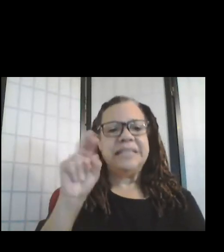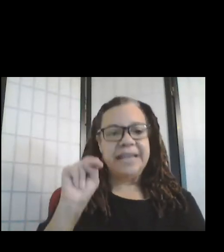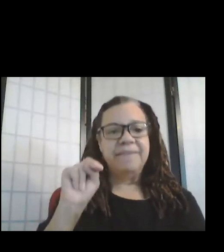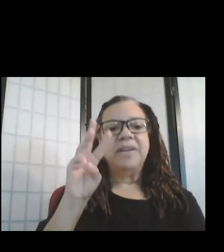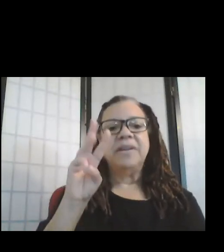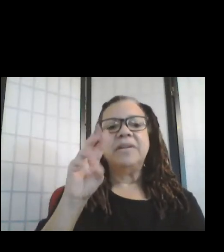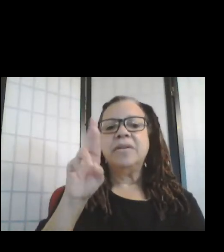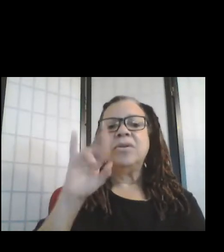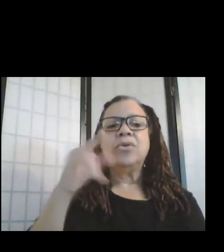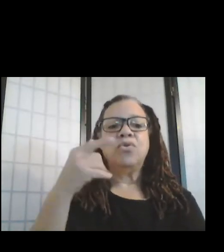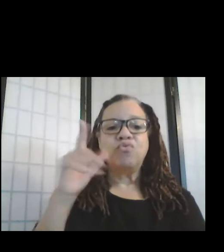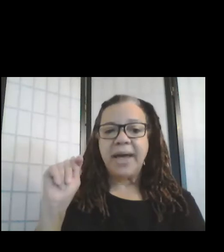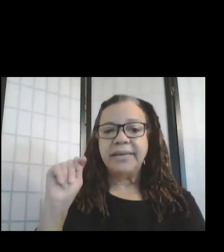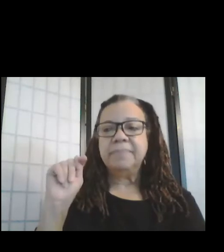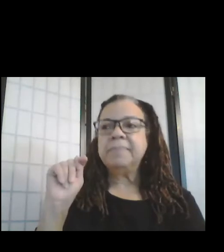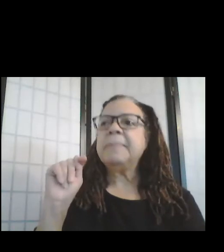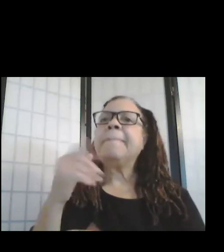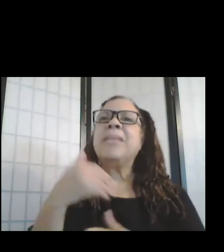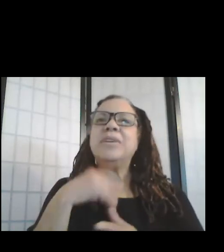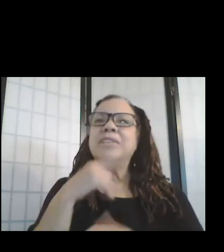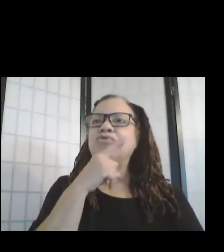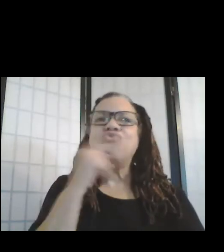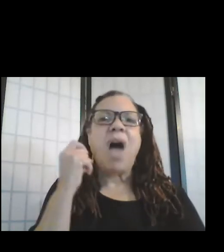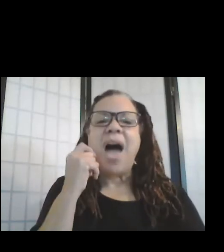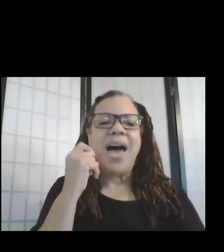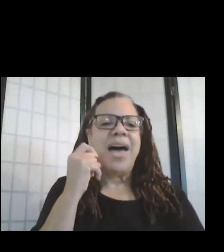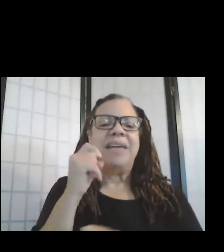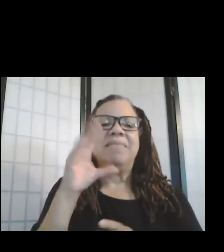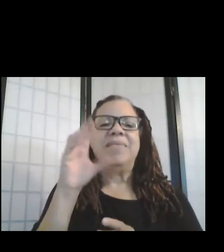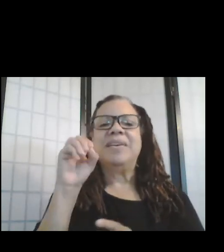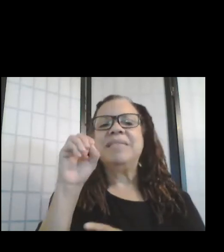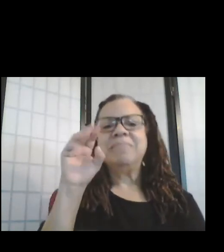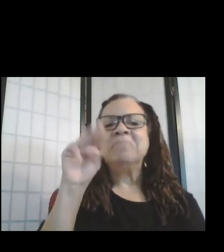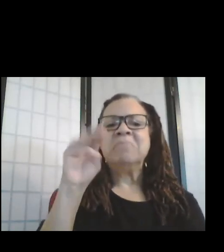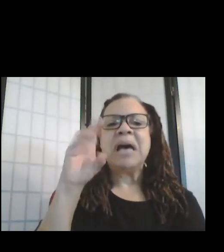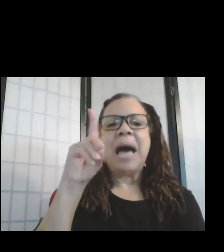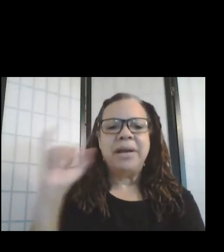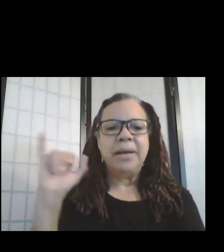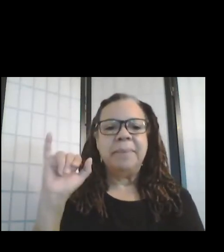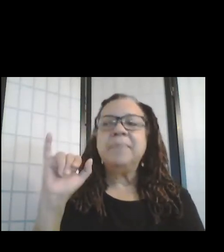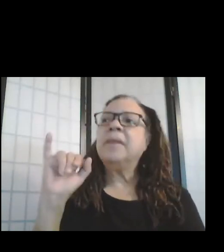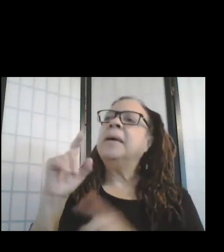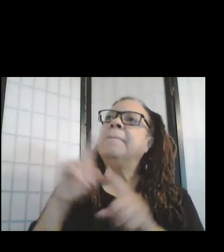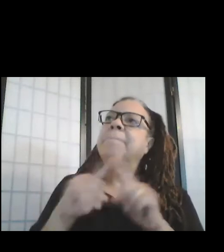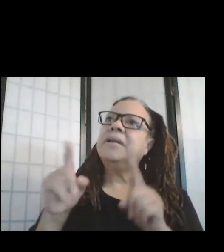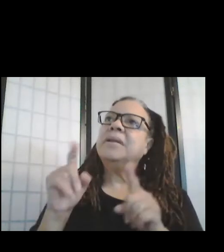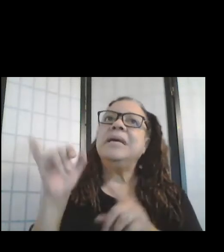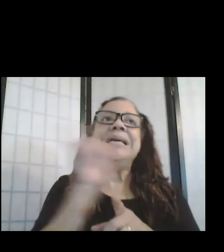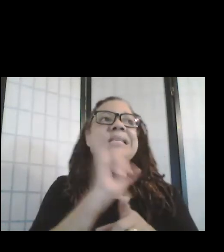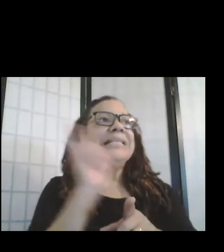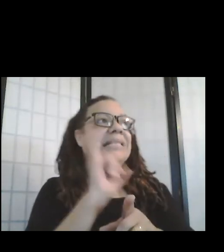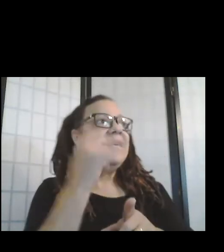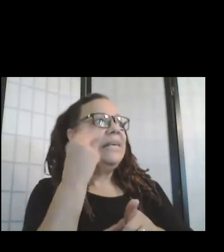this very minimalist, dry style. But I sometimes think he looks around the world, the same world that I see, that